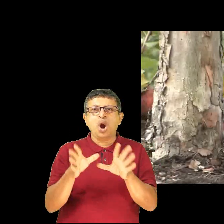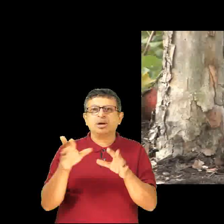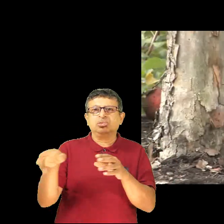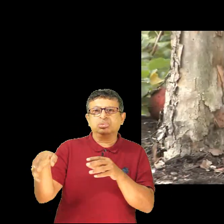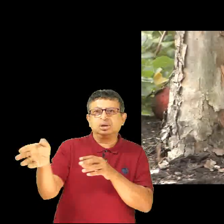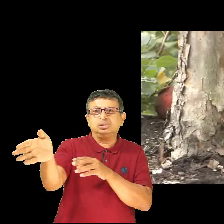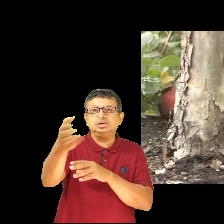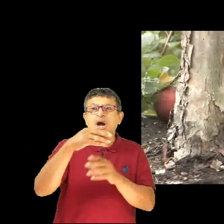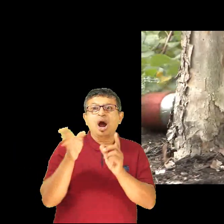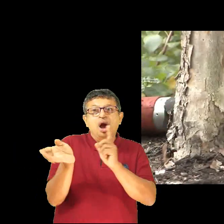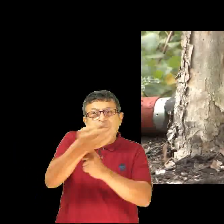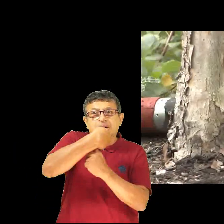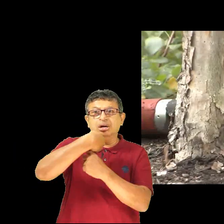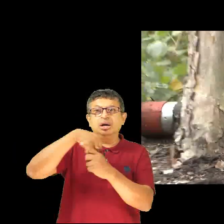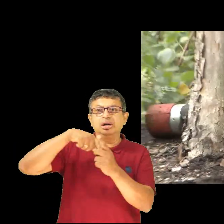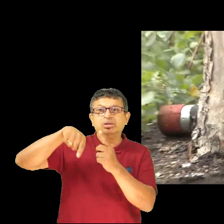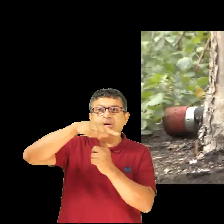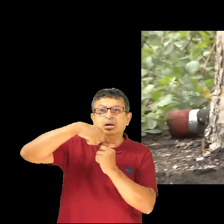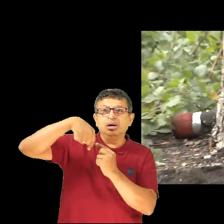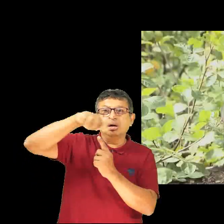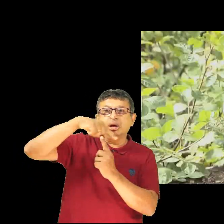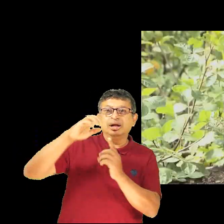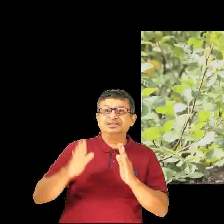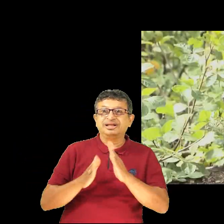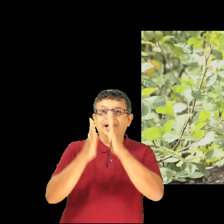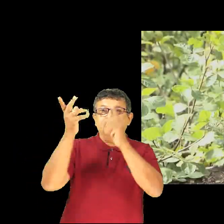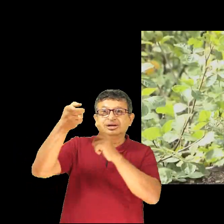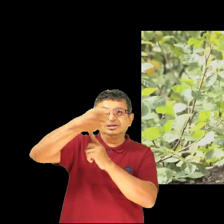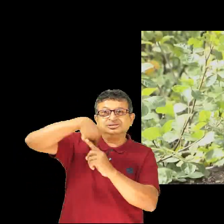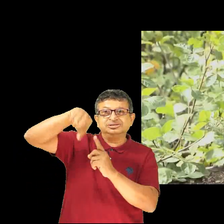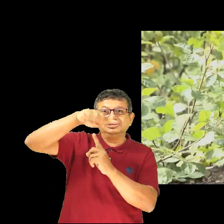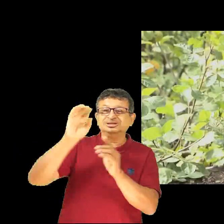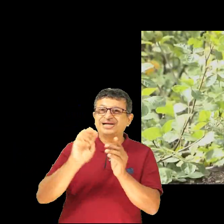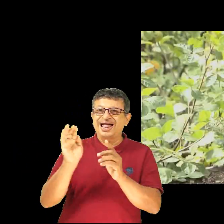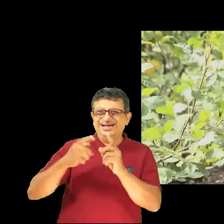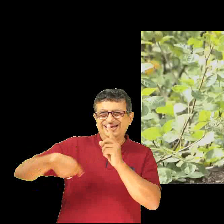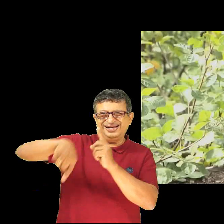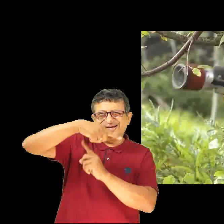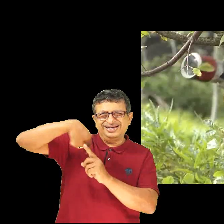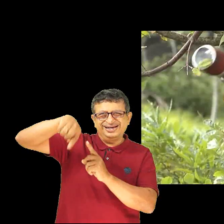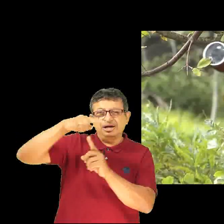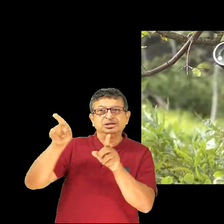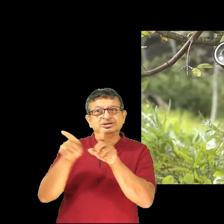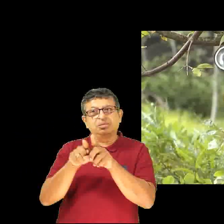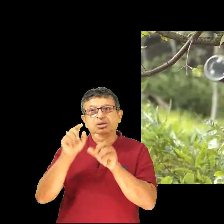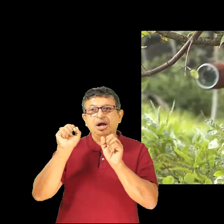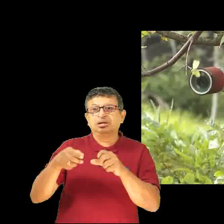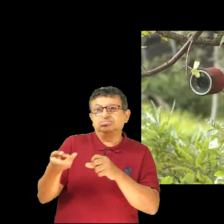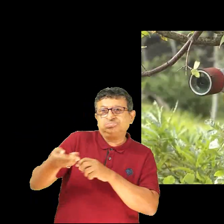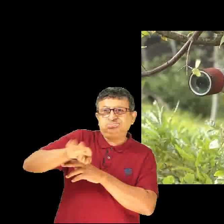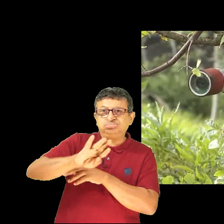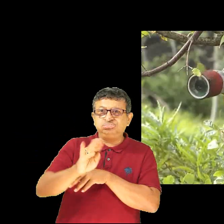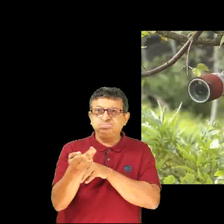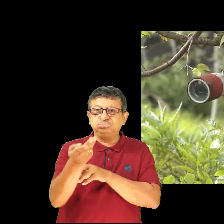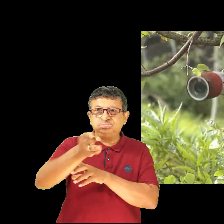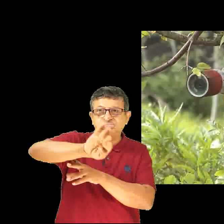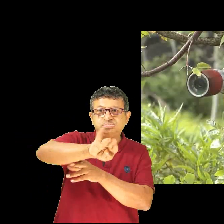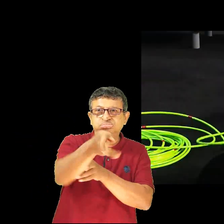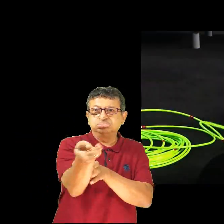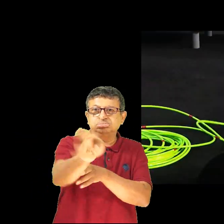common features that make them unique amongst other robots. Snakebots can be as big as a 4-story building, which is the case of one developed by